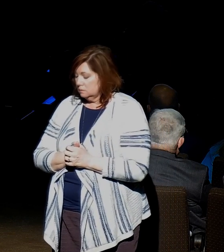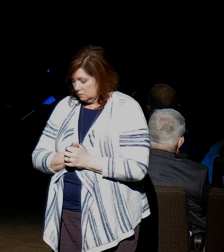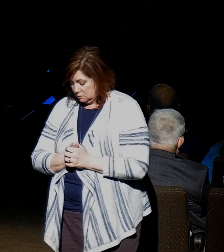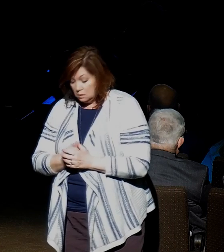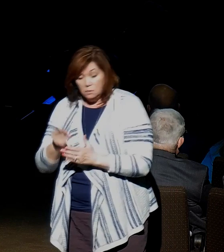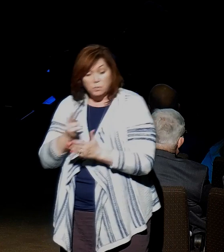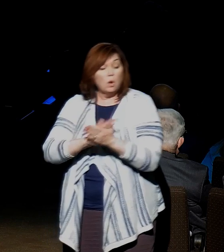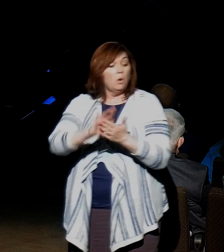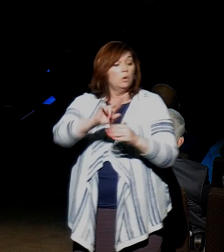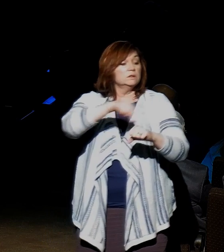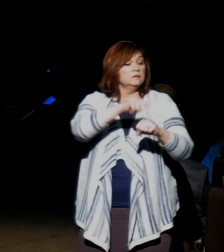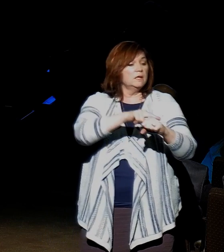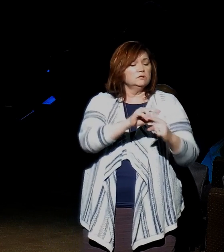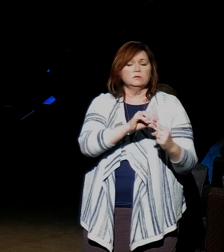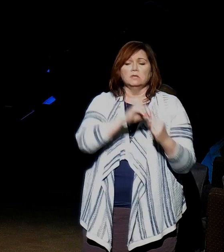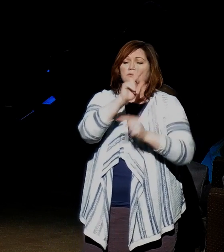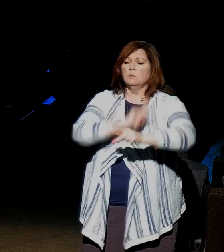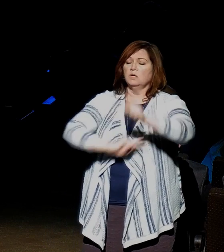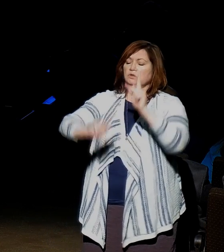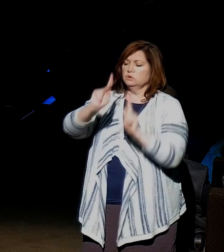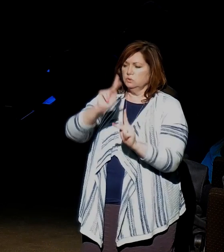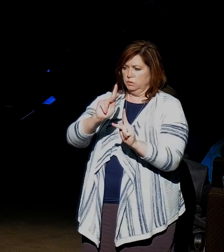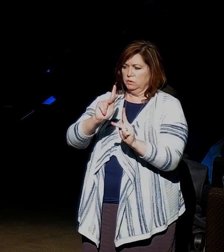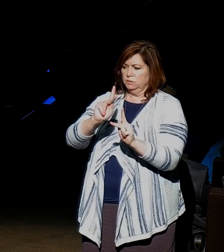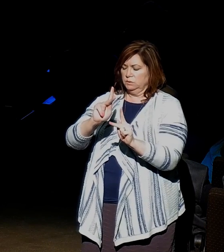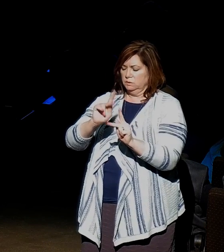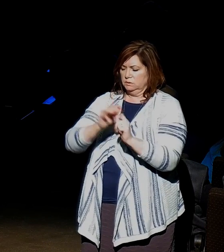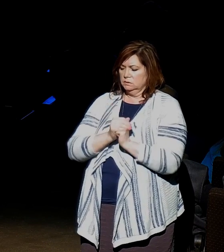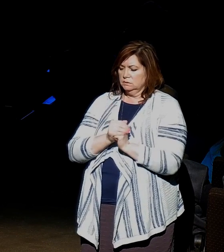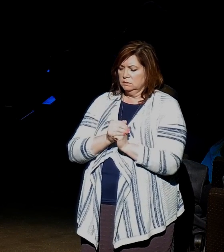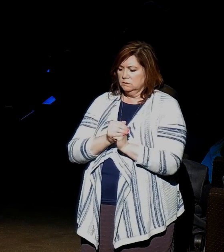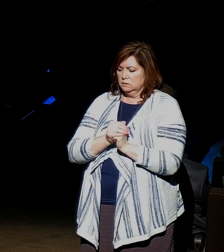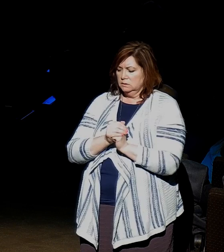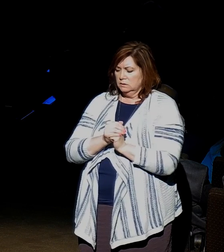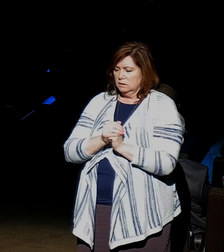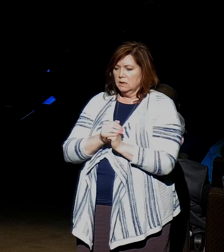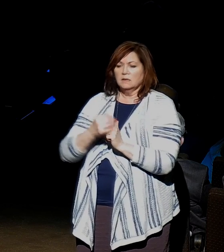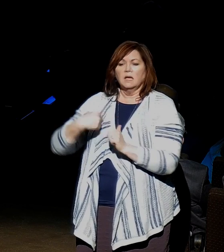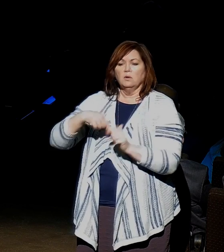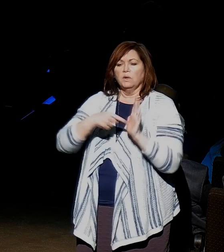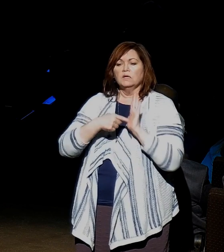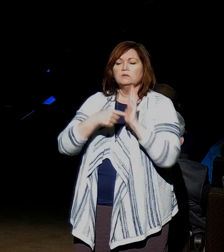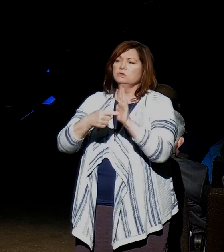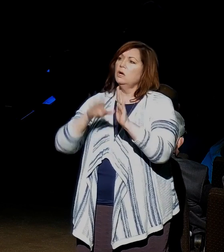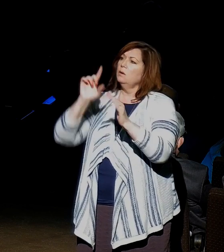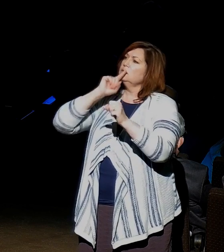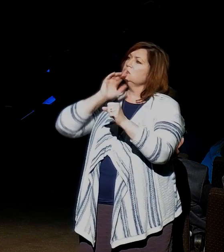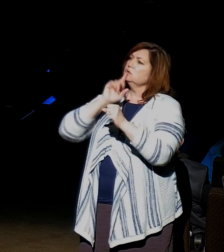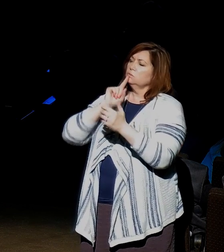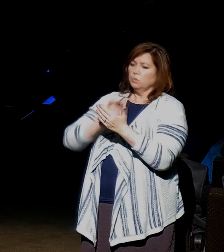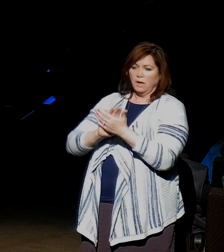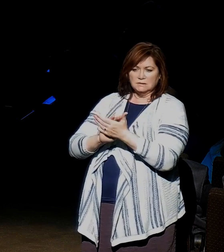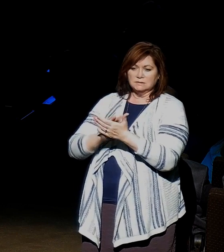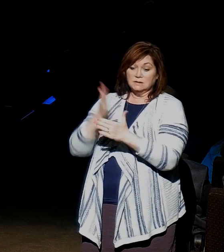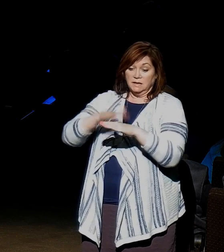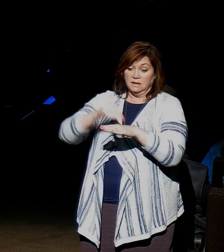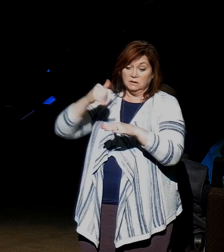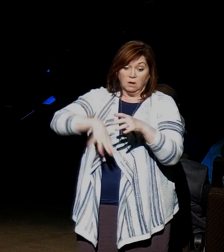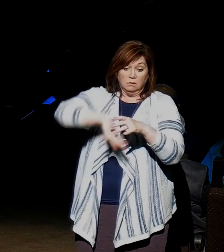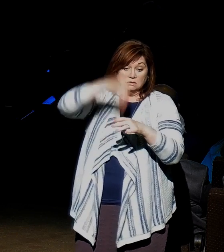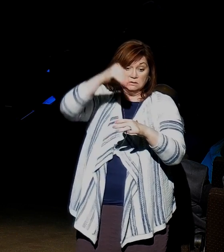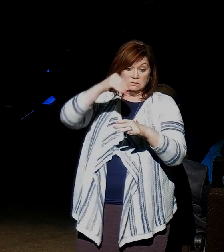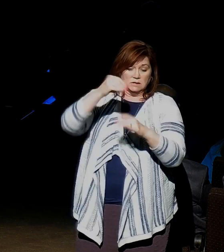peculiar people, that ye You should show forth the praises of Him who hath called you out of darkness into His marvelous